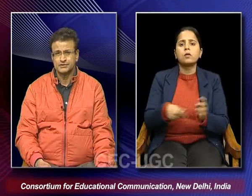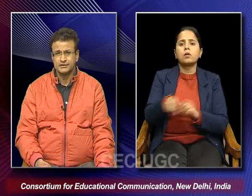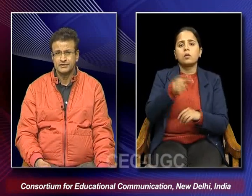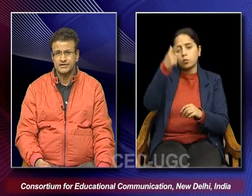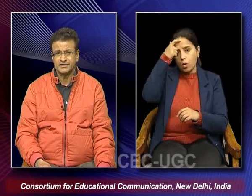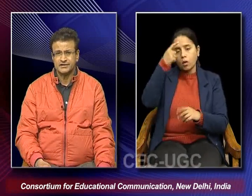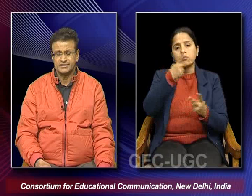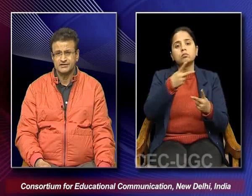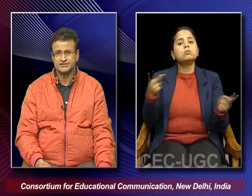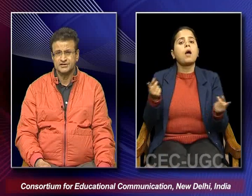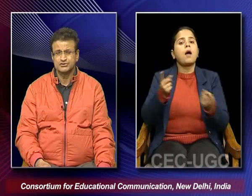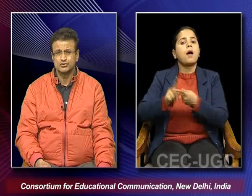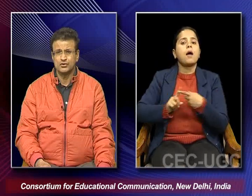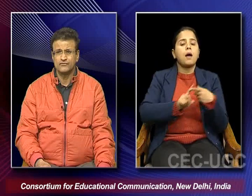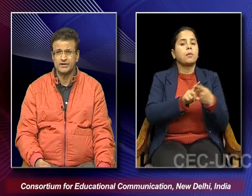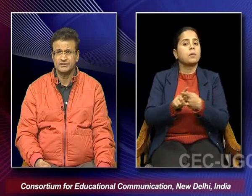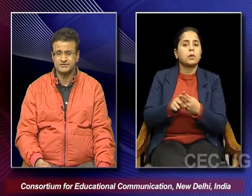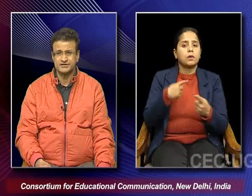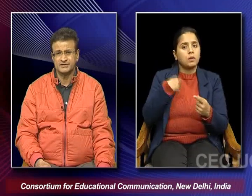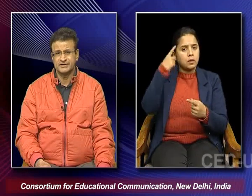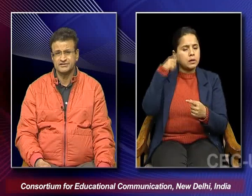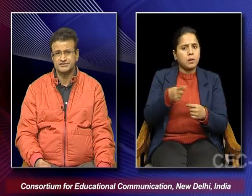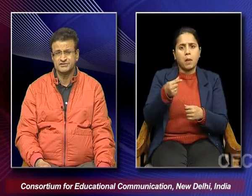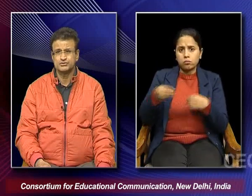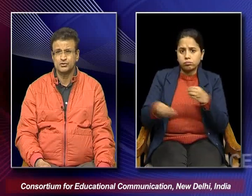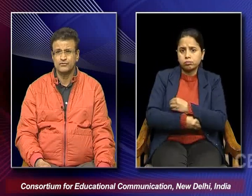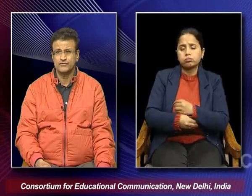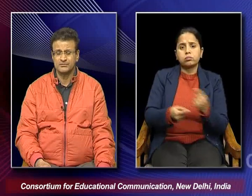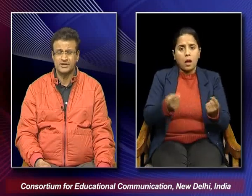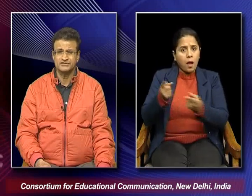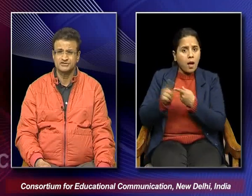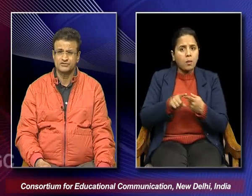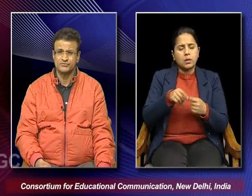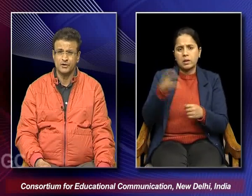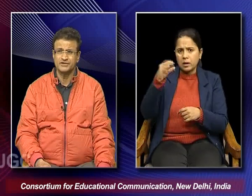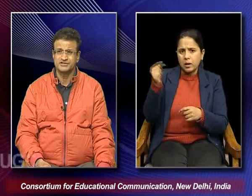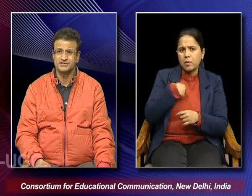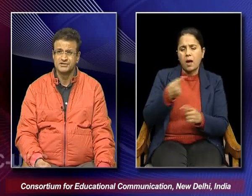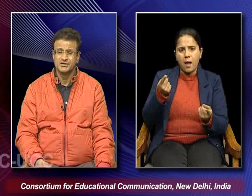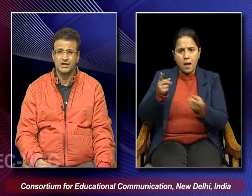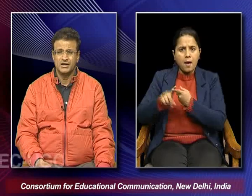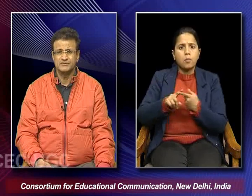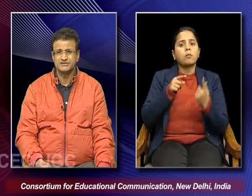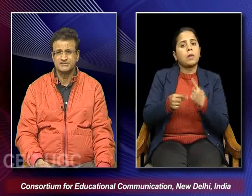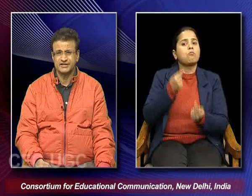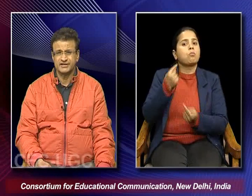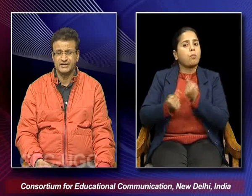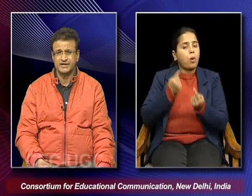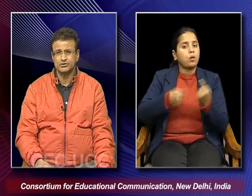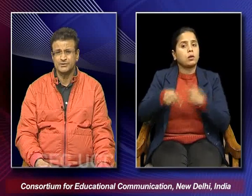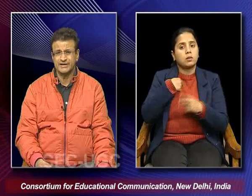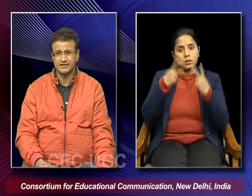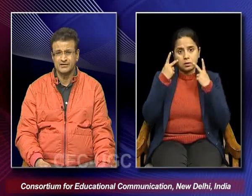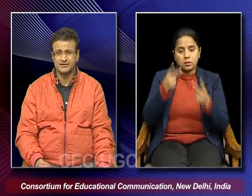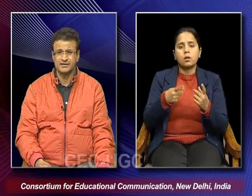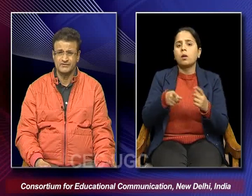issues that this issue of corruption and this issue of criminalization of politics, which is there, it had